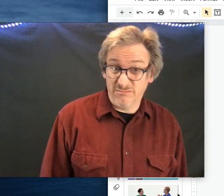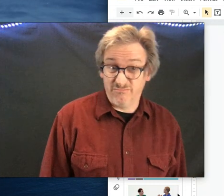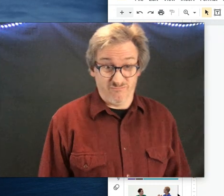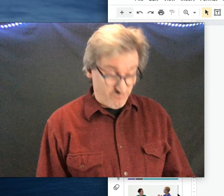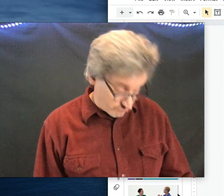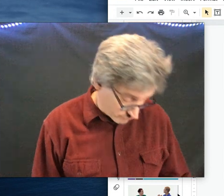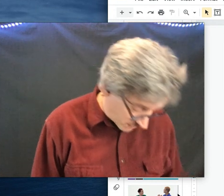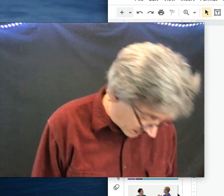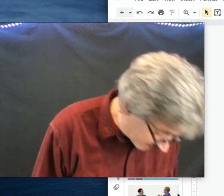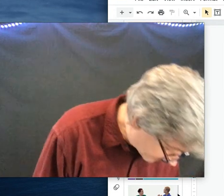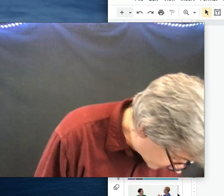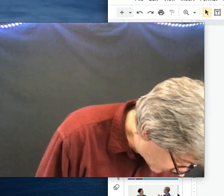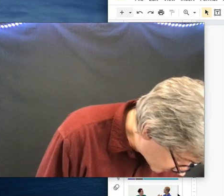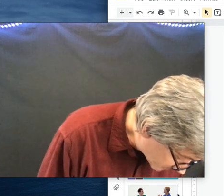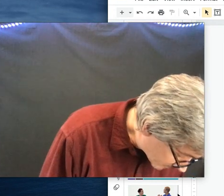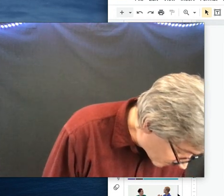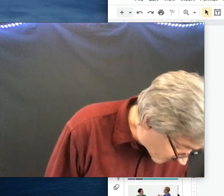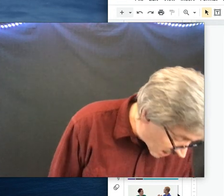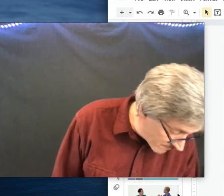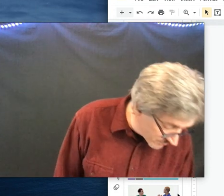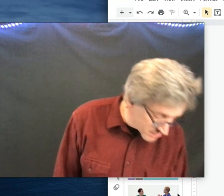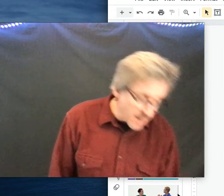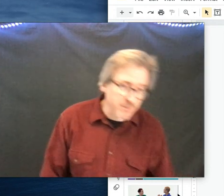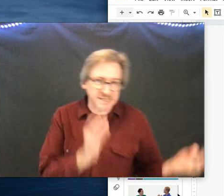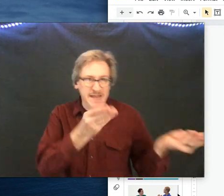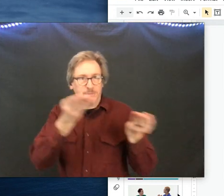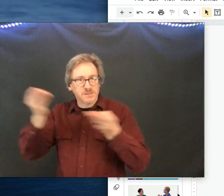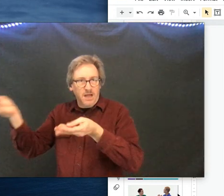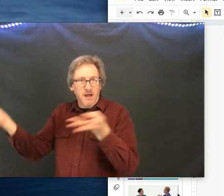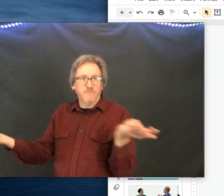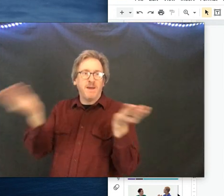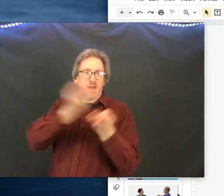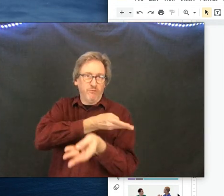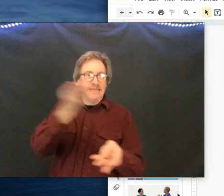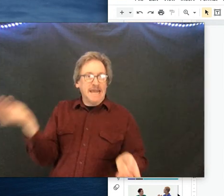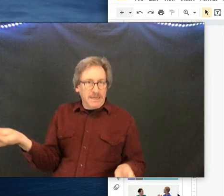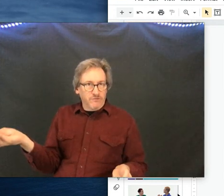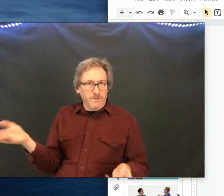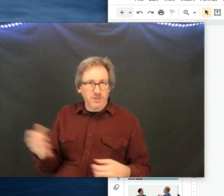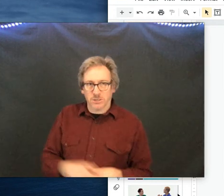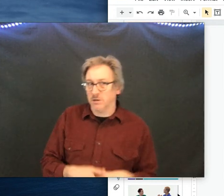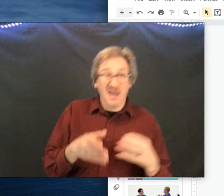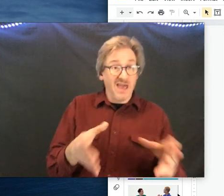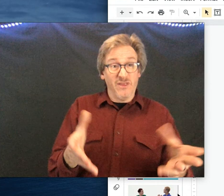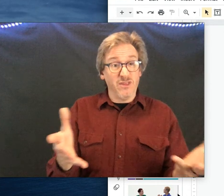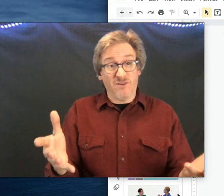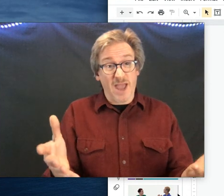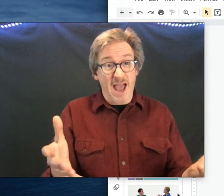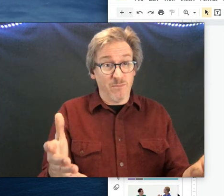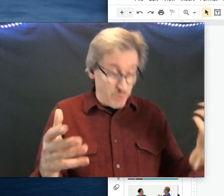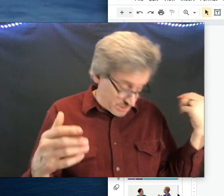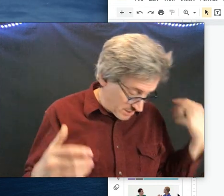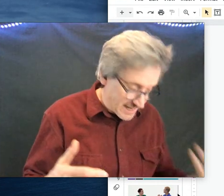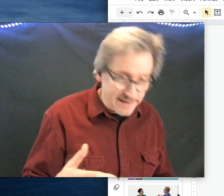vocab, really. There's a couple examples of relaying information and then the